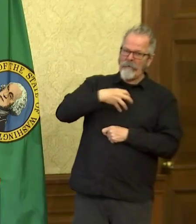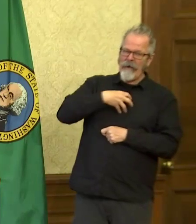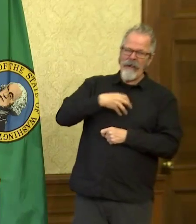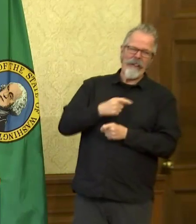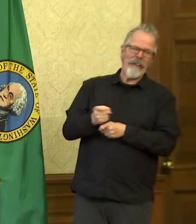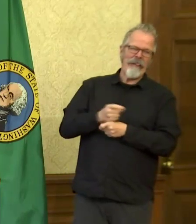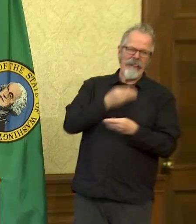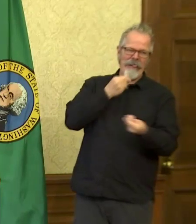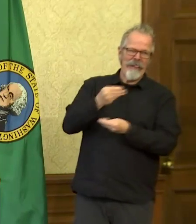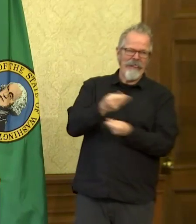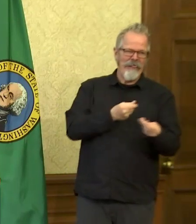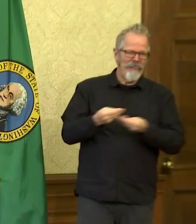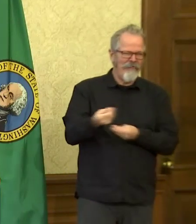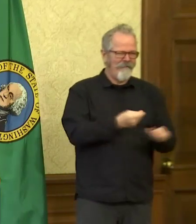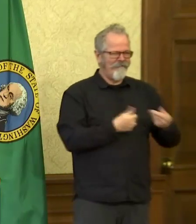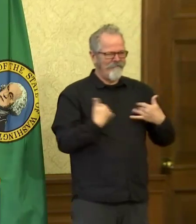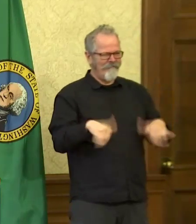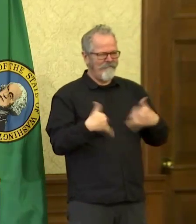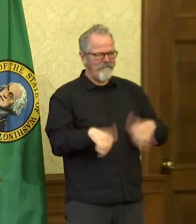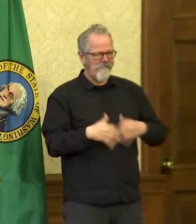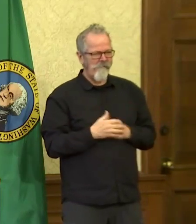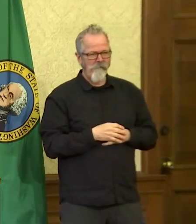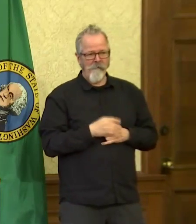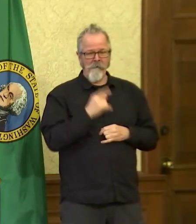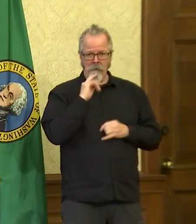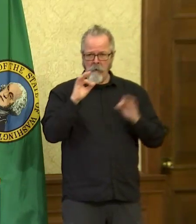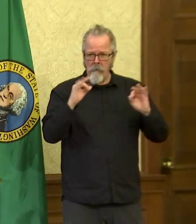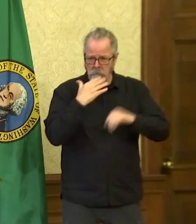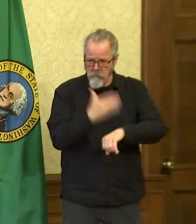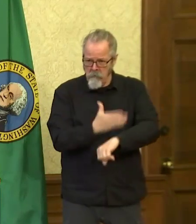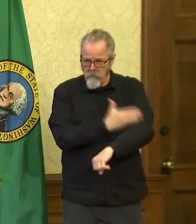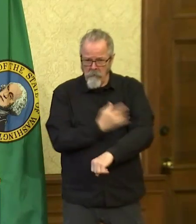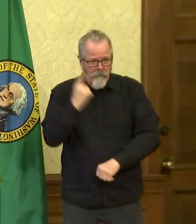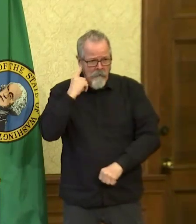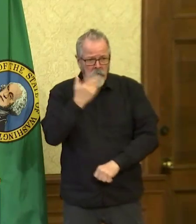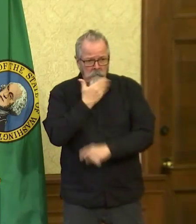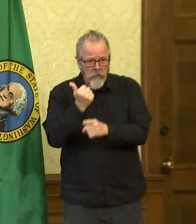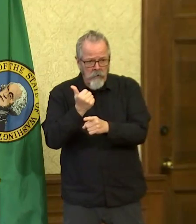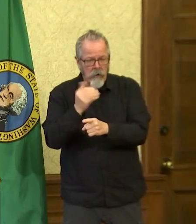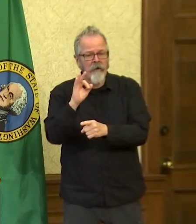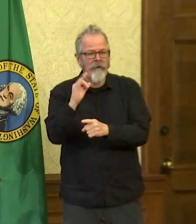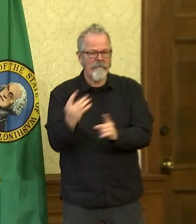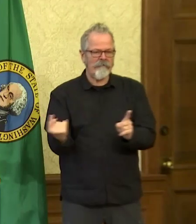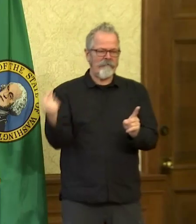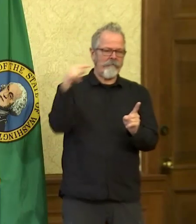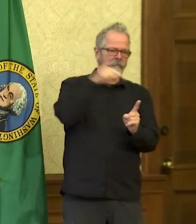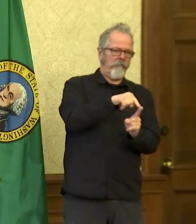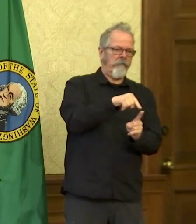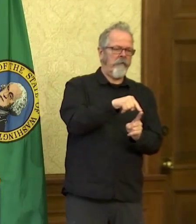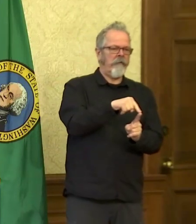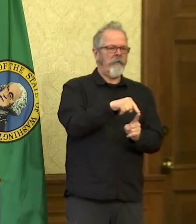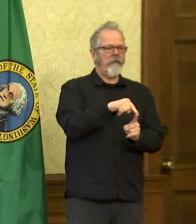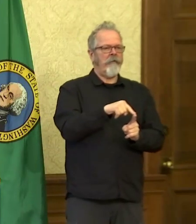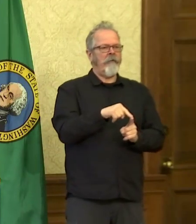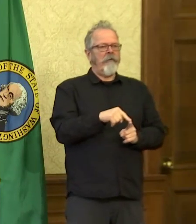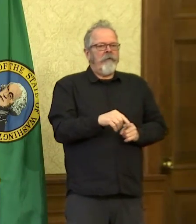doing? Good. Better. Okay. So what I'm saying is that obviously we